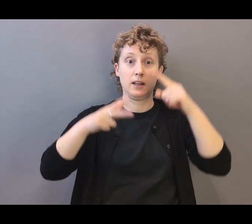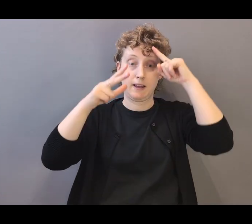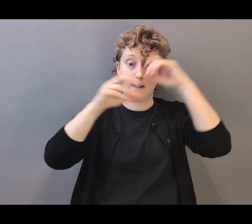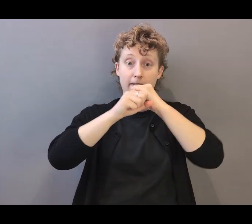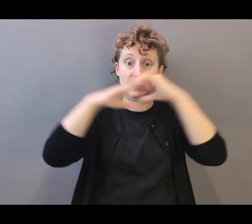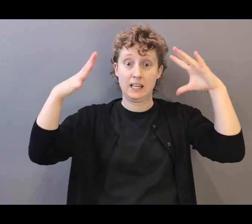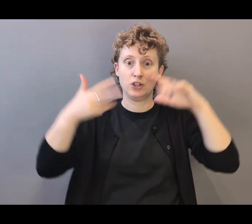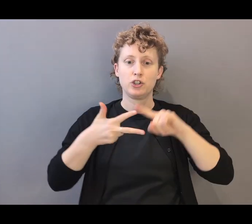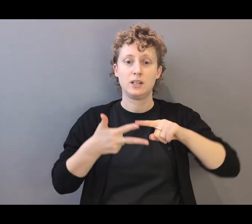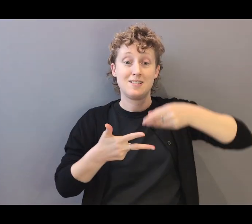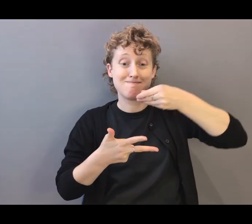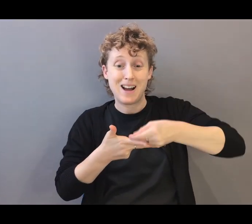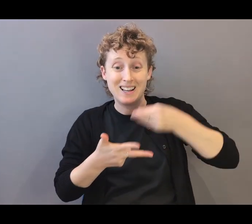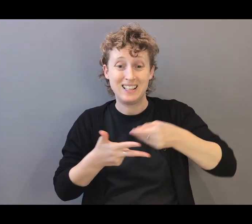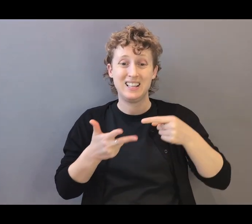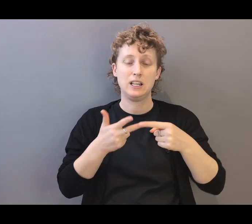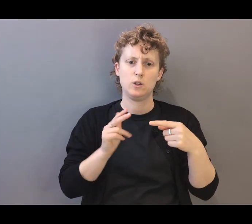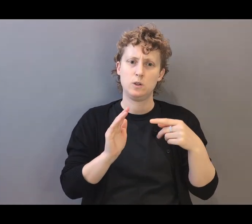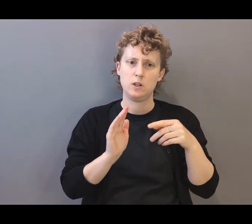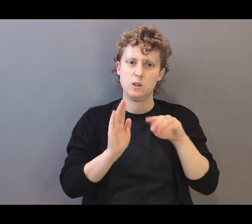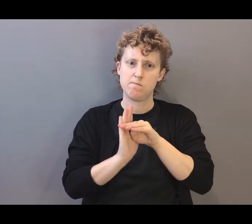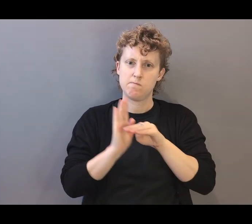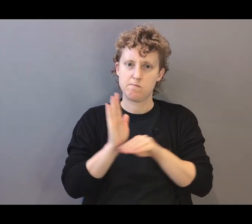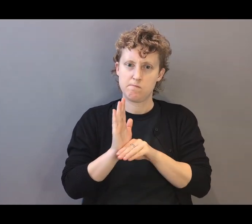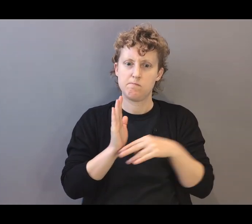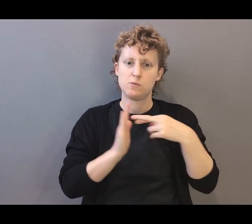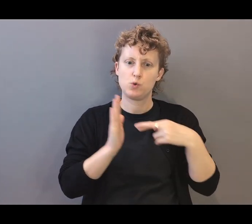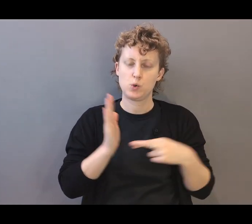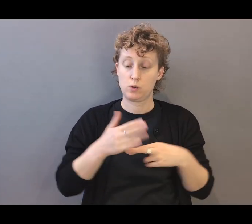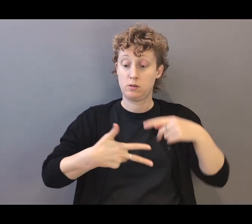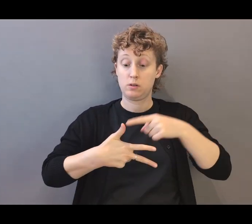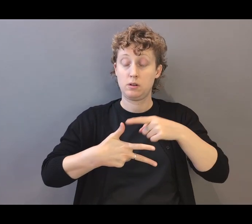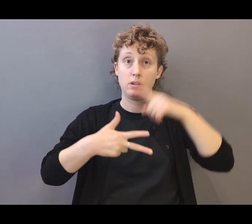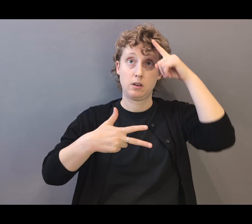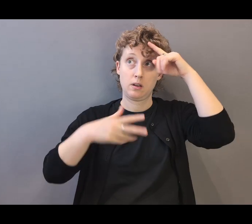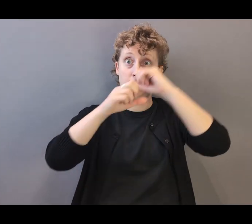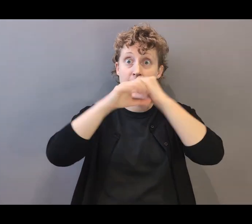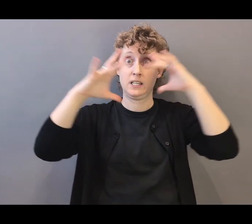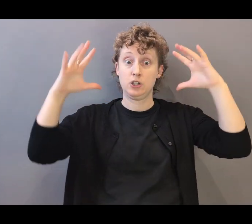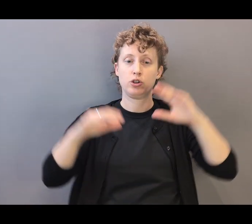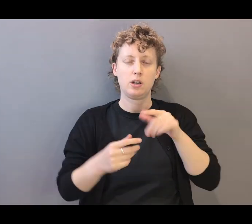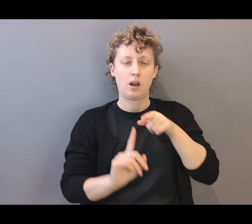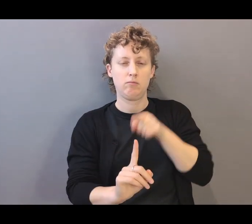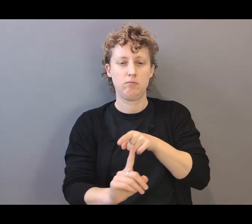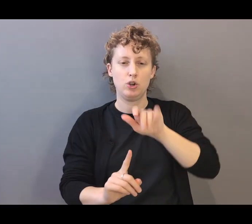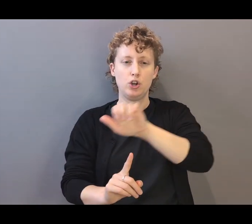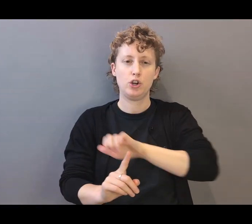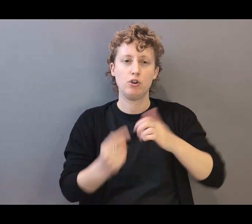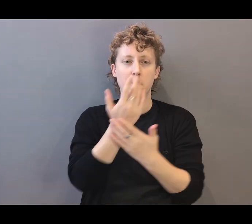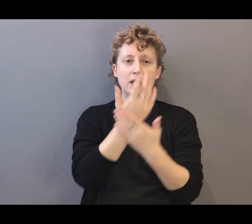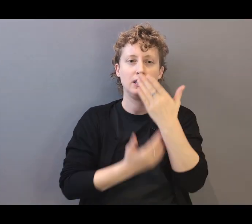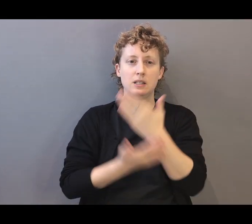and rules. So when it comes to vision, I want to talk about the European Disability Strategy. For those of you